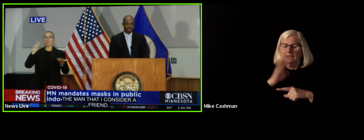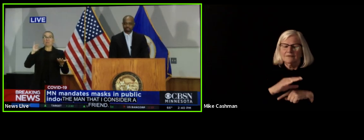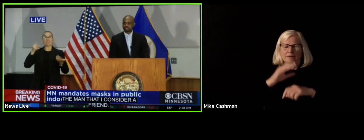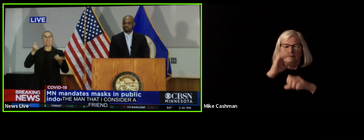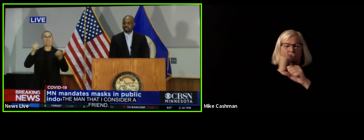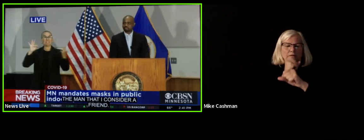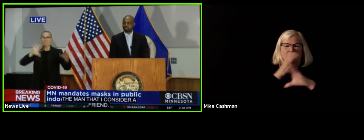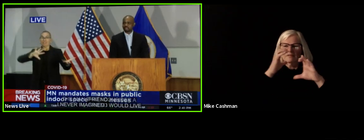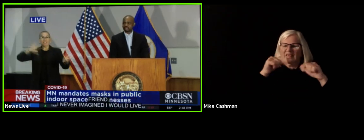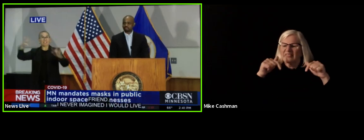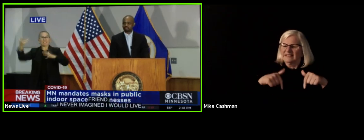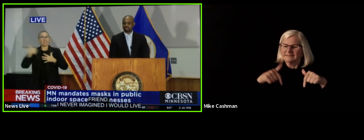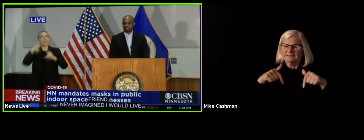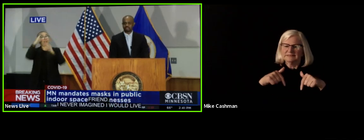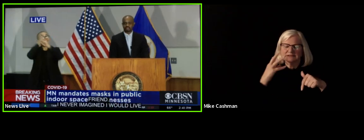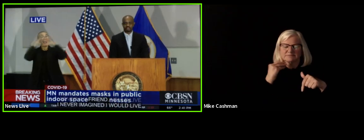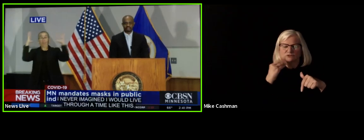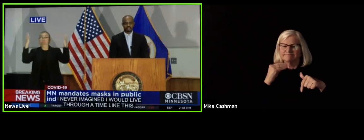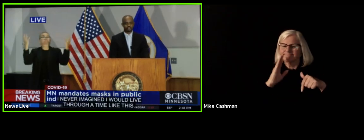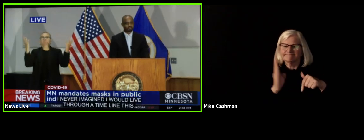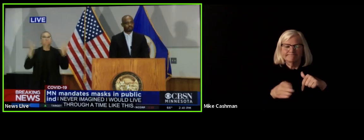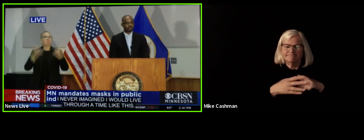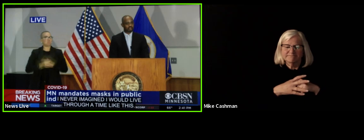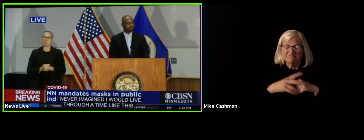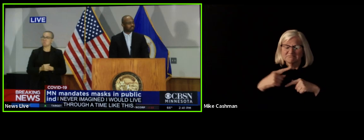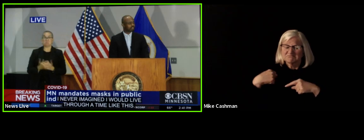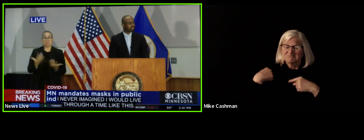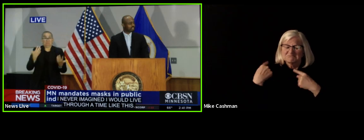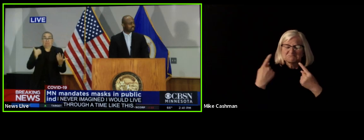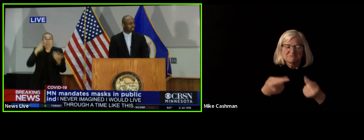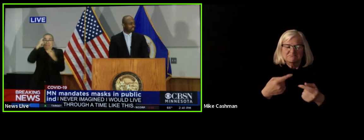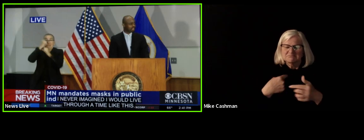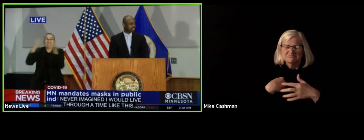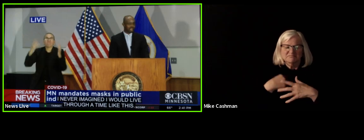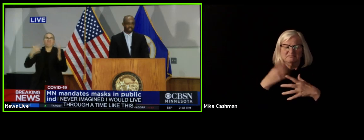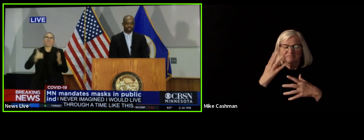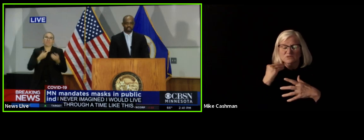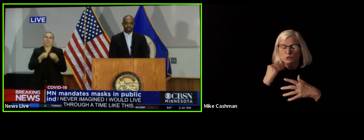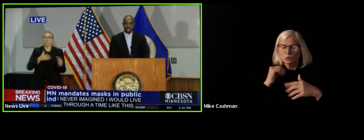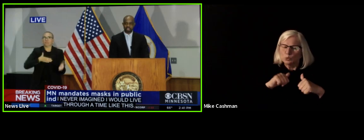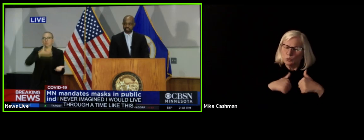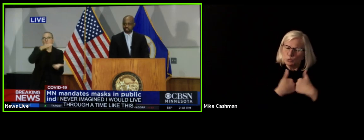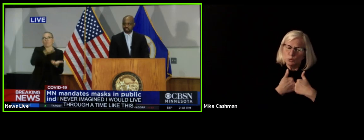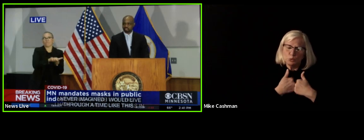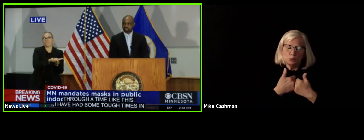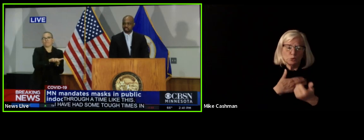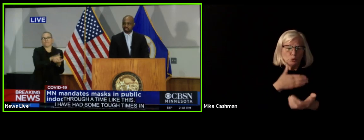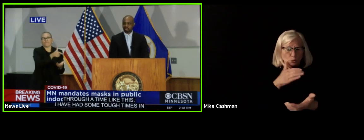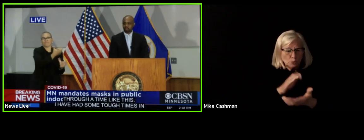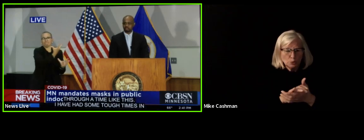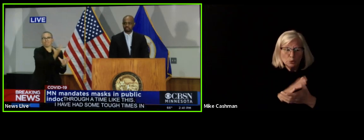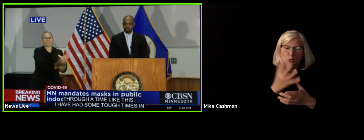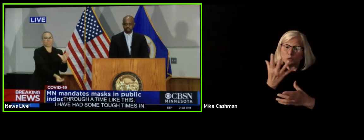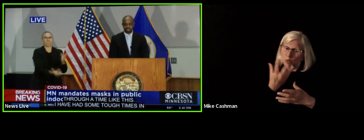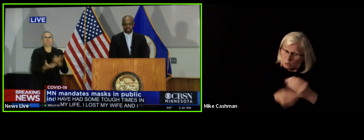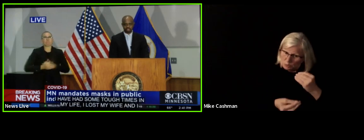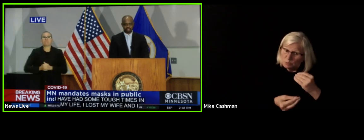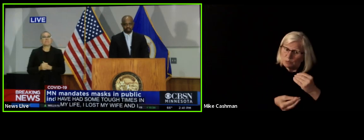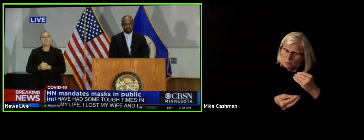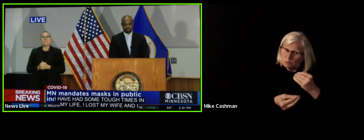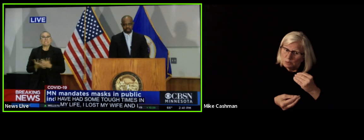I've had some tough times in my life. I lost my wife, and I can only imagine what so